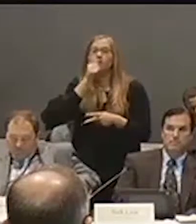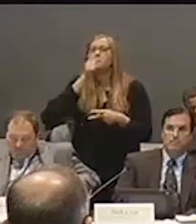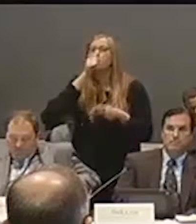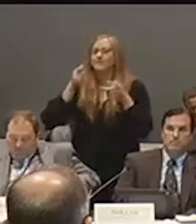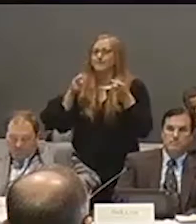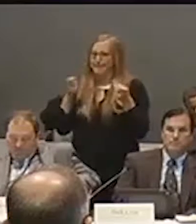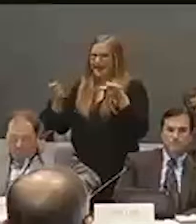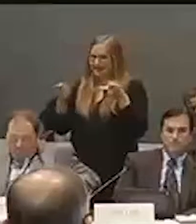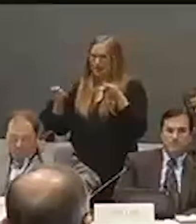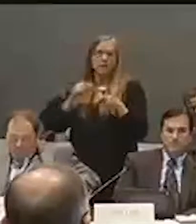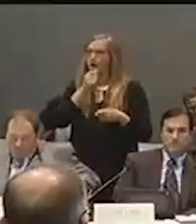management, and